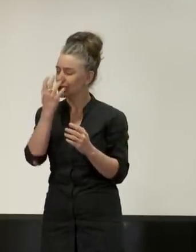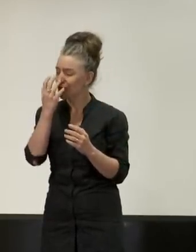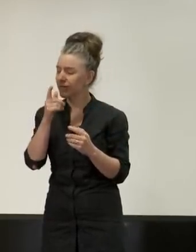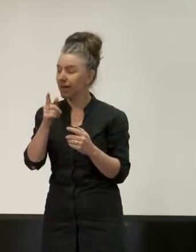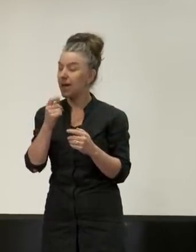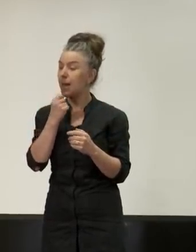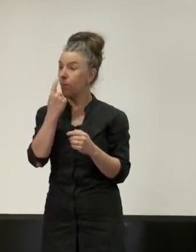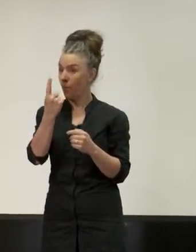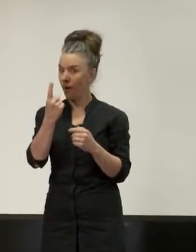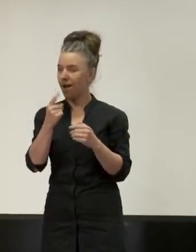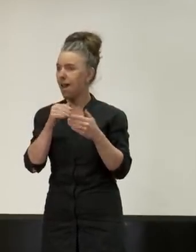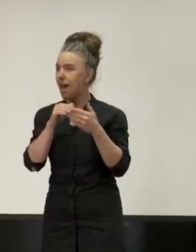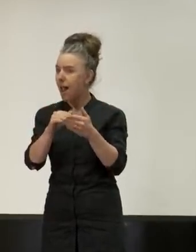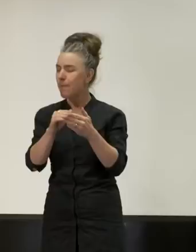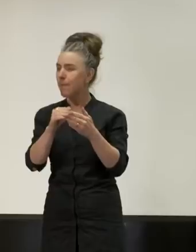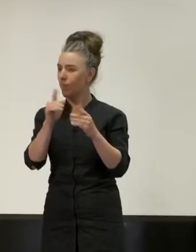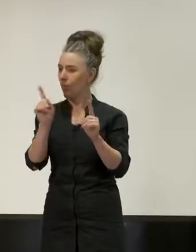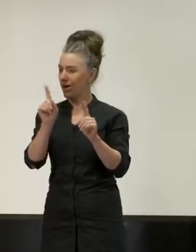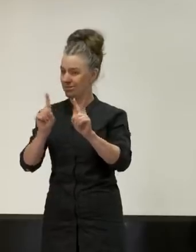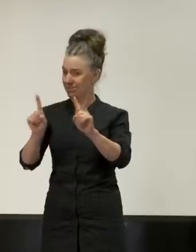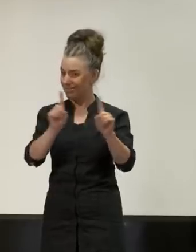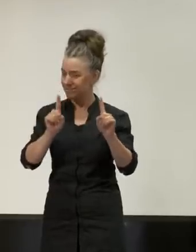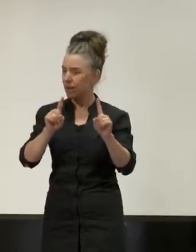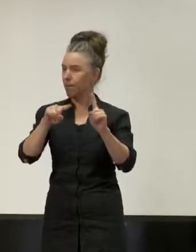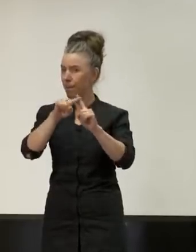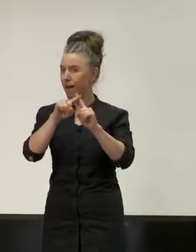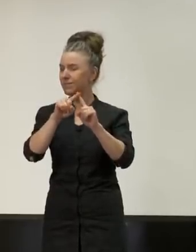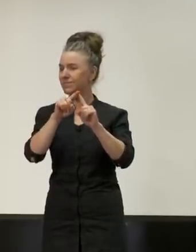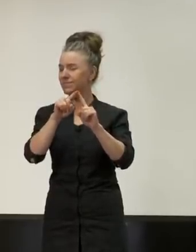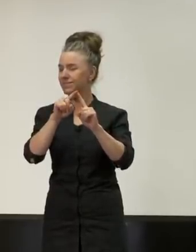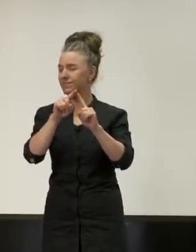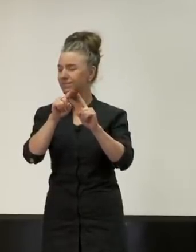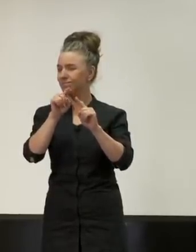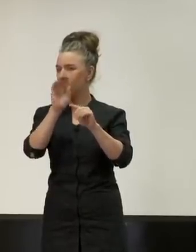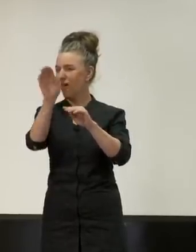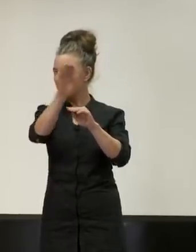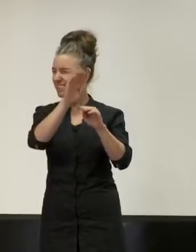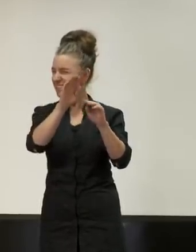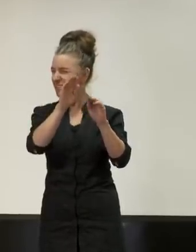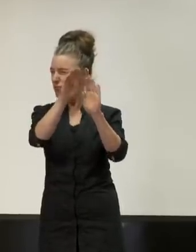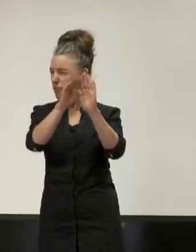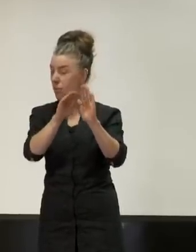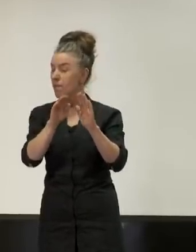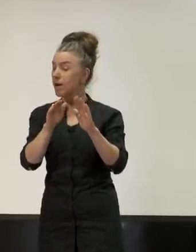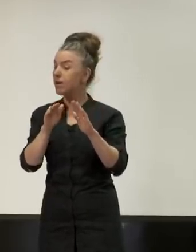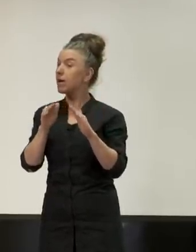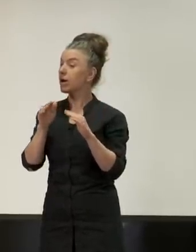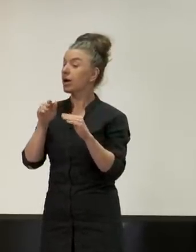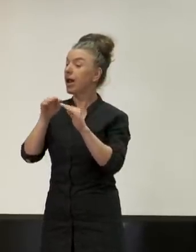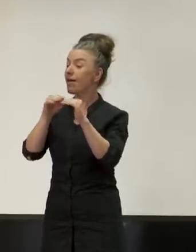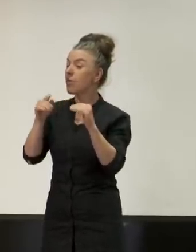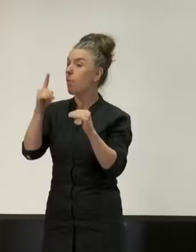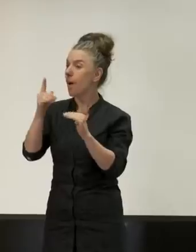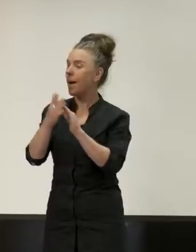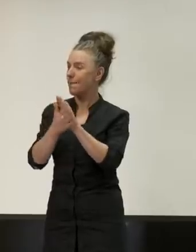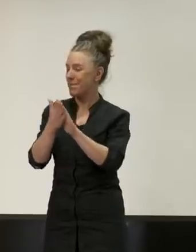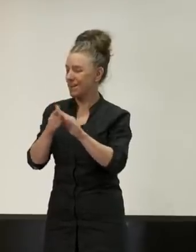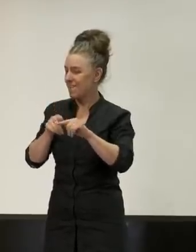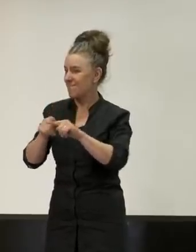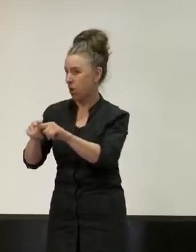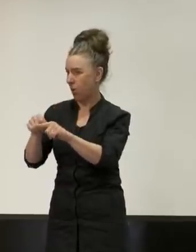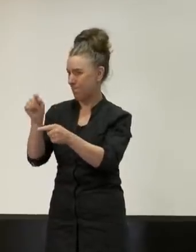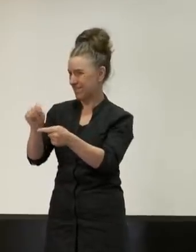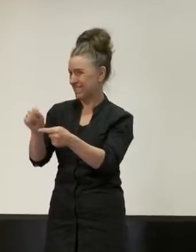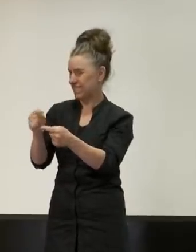our number 1 defence against the virus being our borders, to public health and cough etiquette, and ramped up contact tracing as